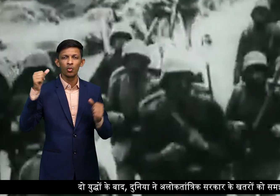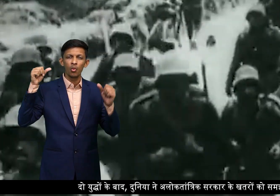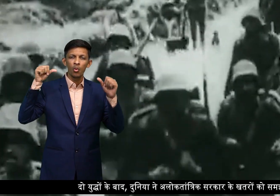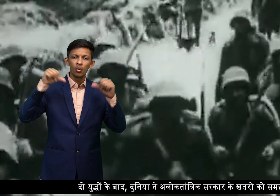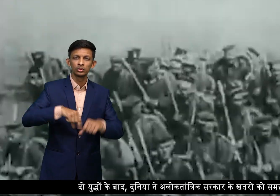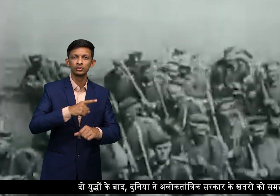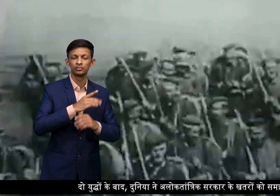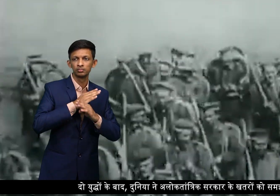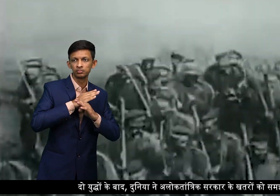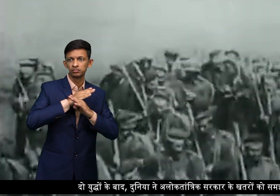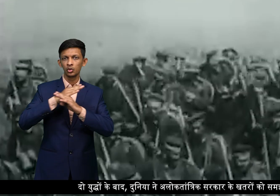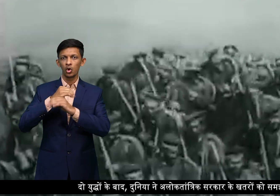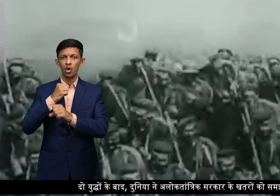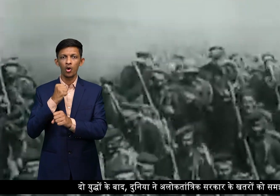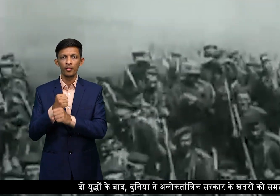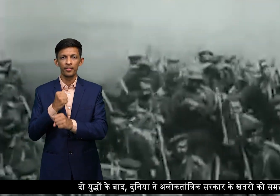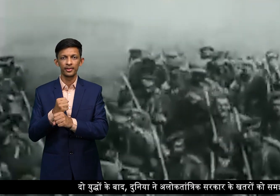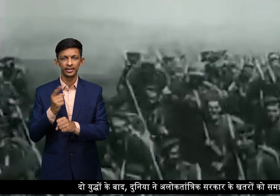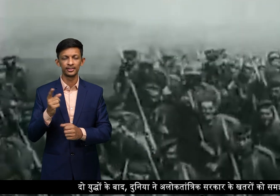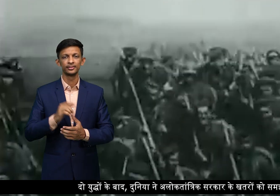government.